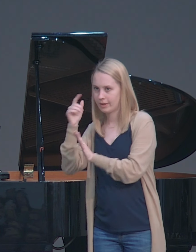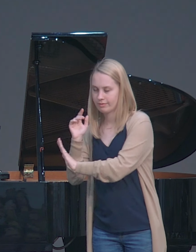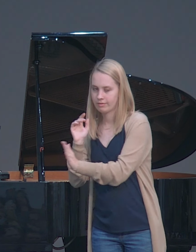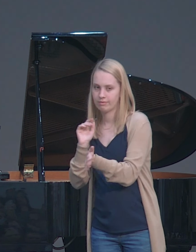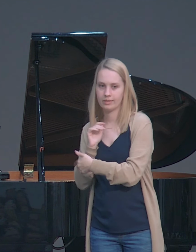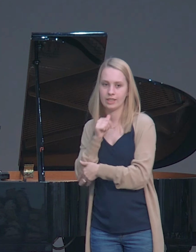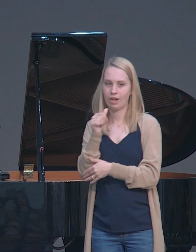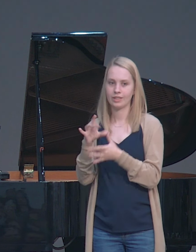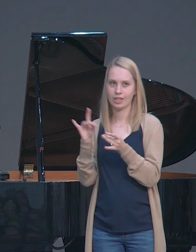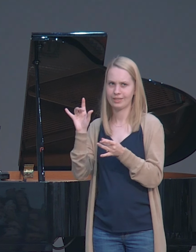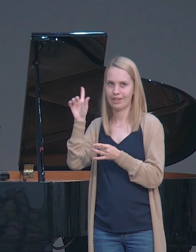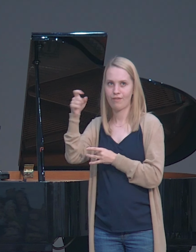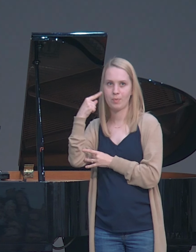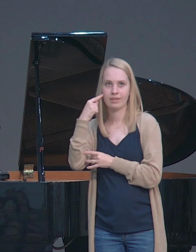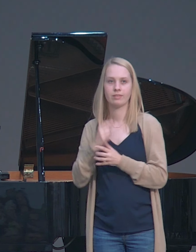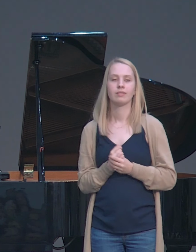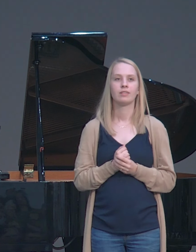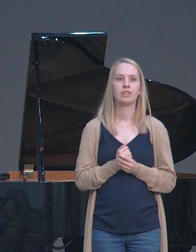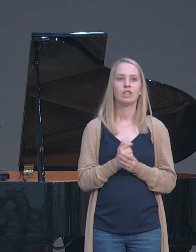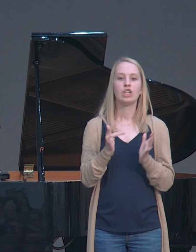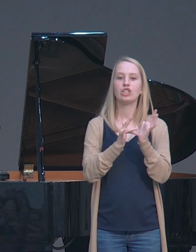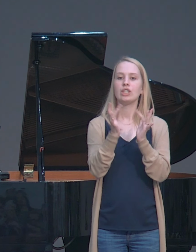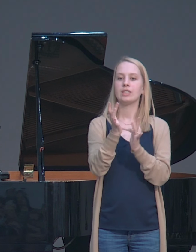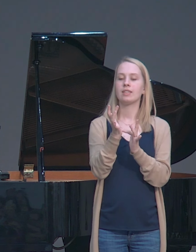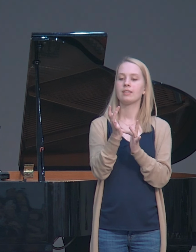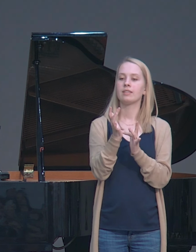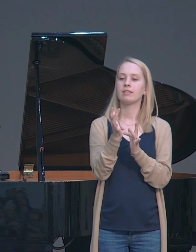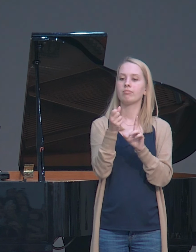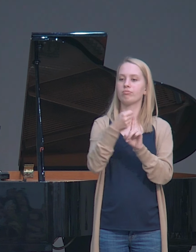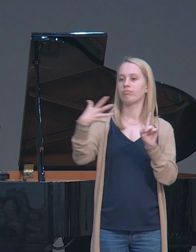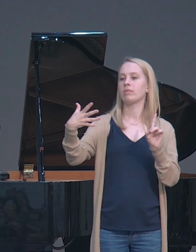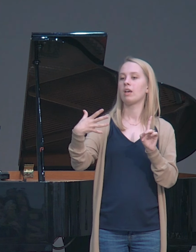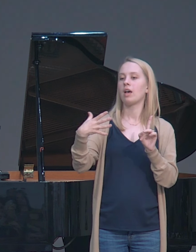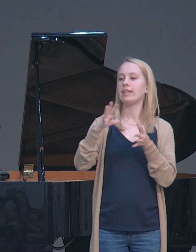that. He's talking about spiritual judgment.